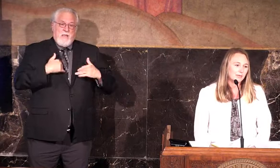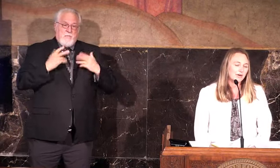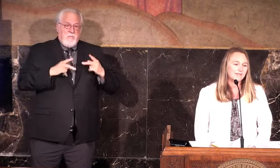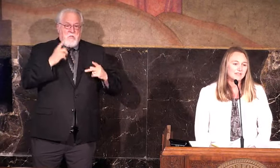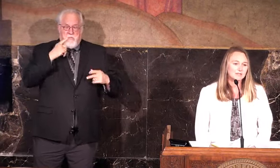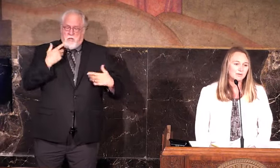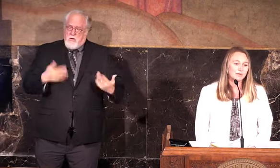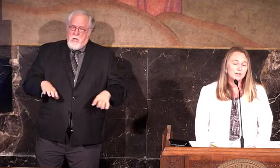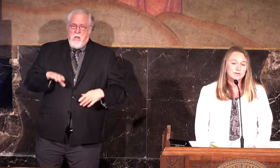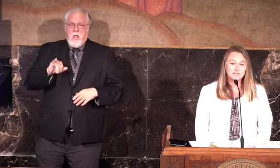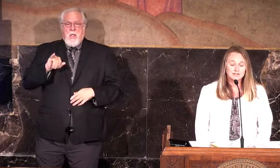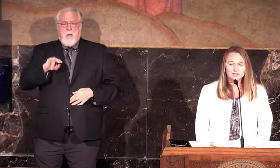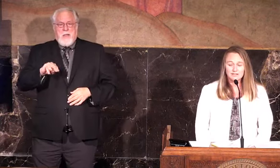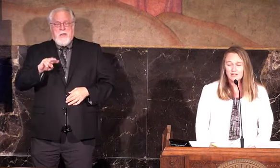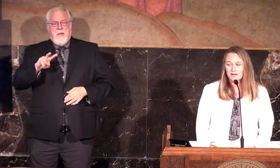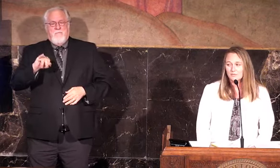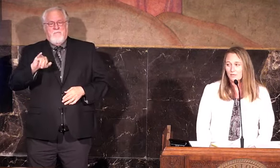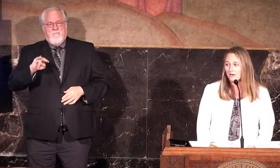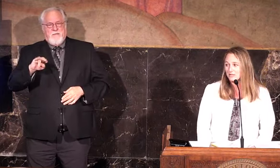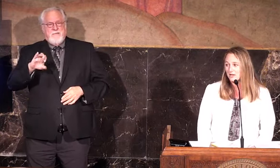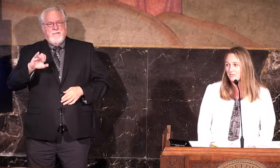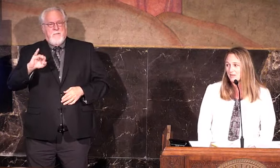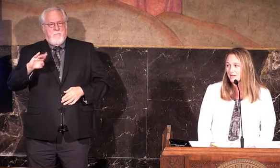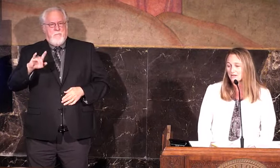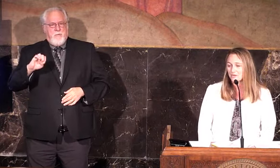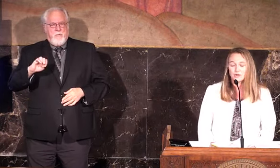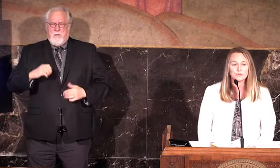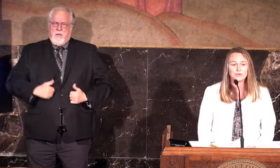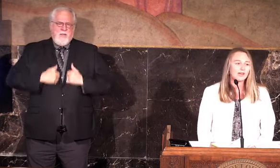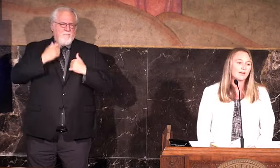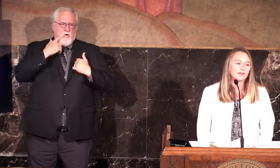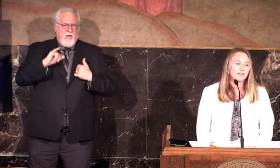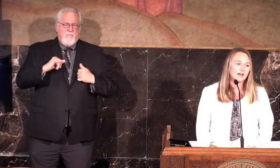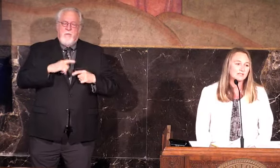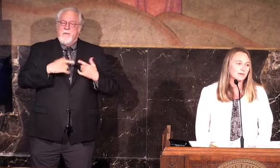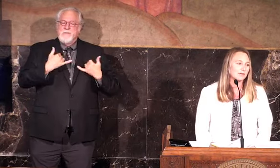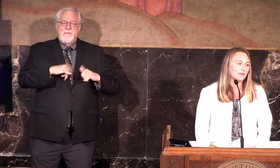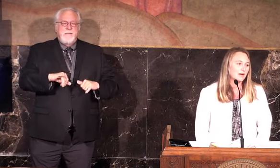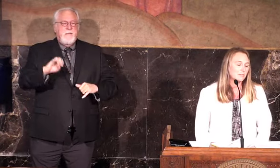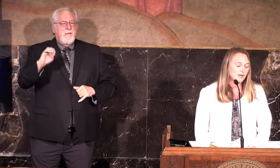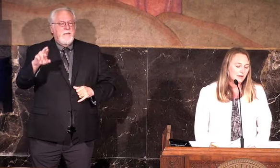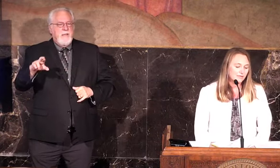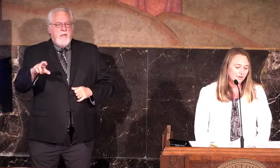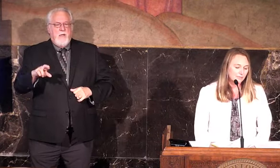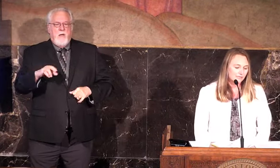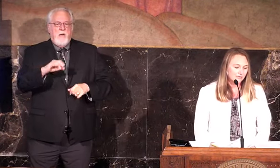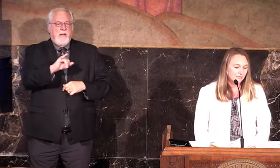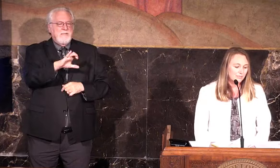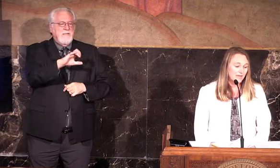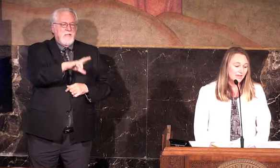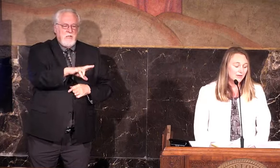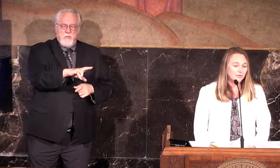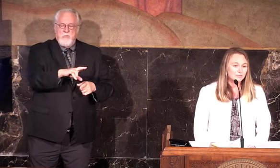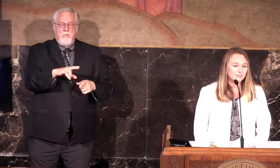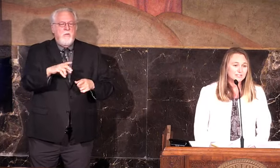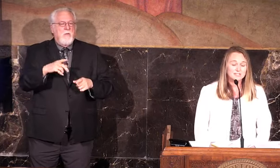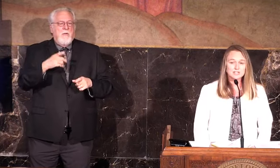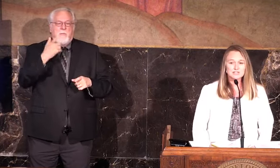thought they were invincible, who still wound up in critical care or in the hospital from